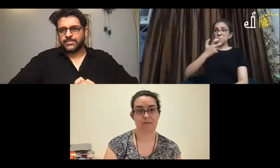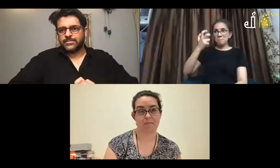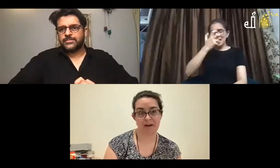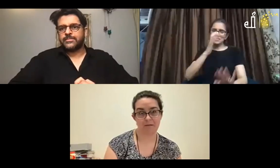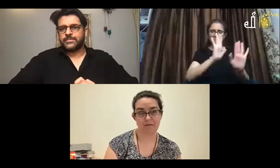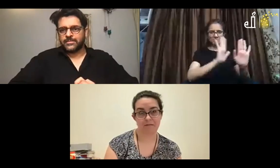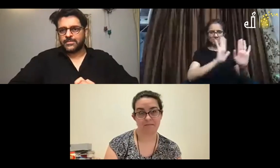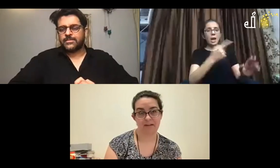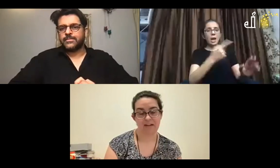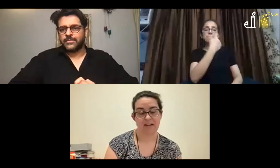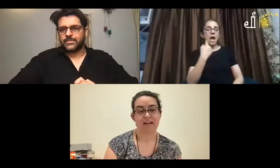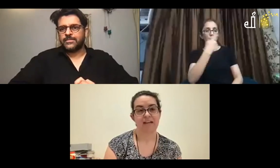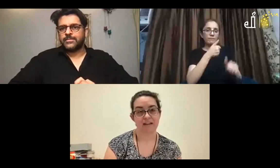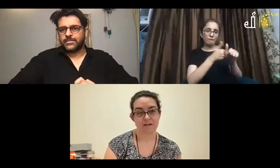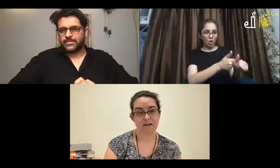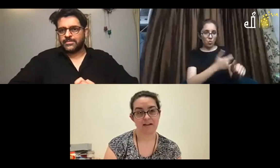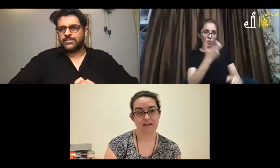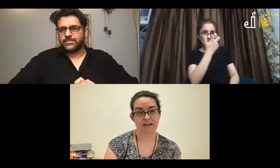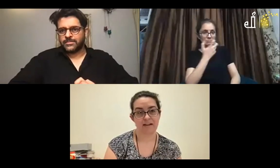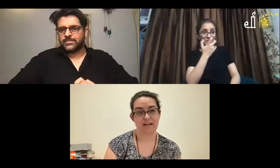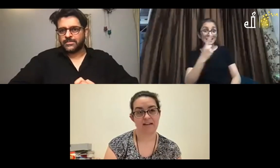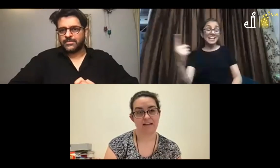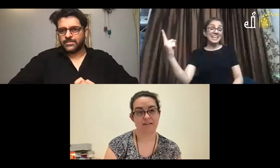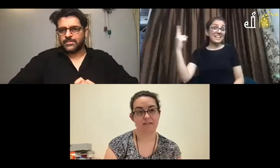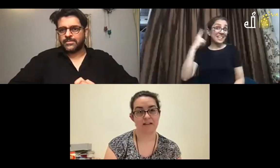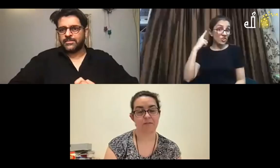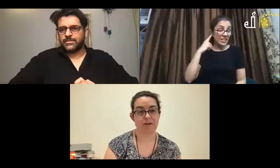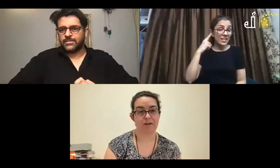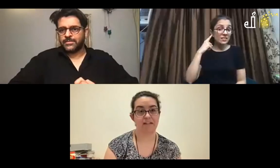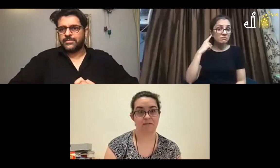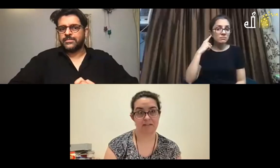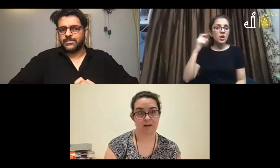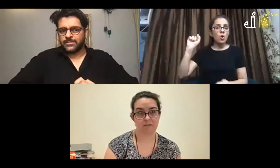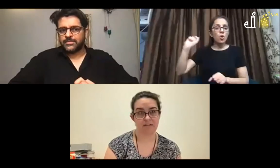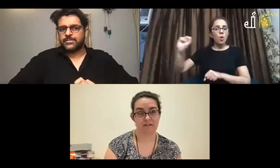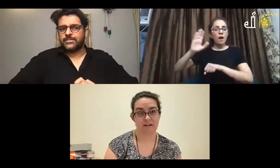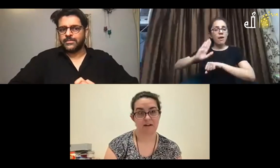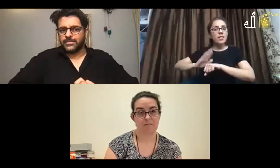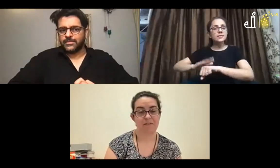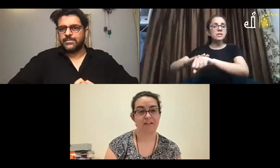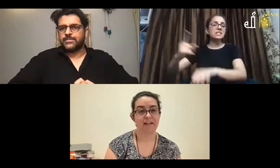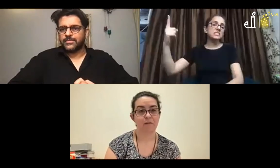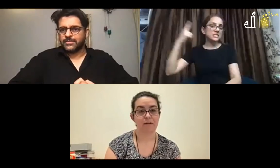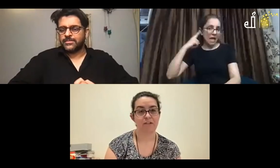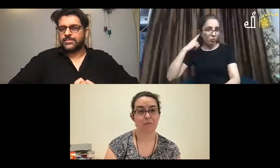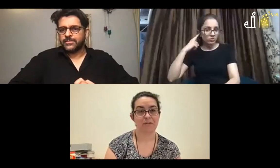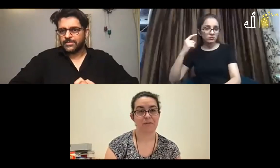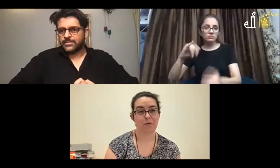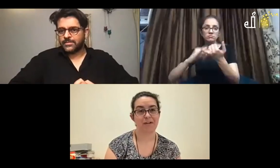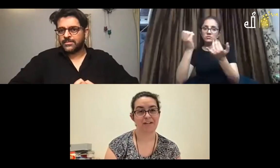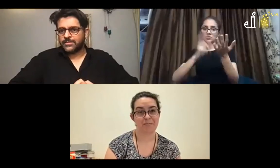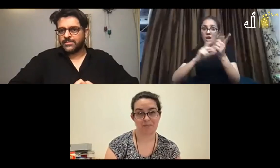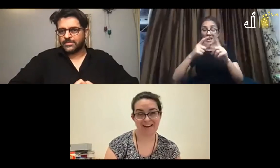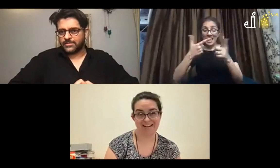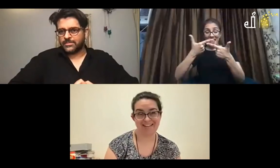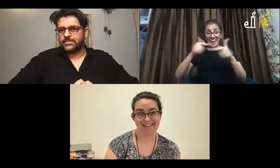produces with their mouth. Hearing is the experience of sound, but then language is what's